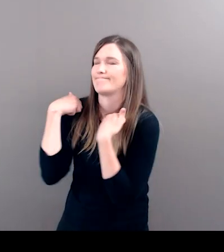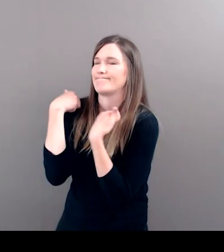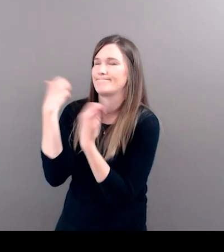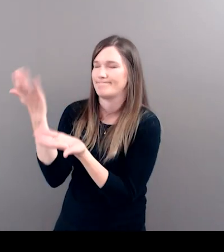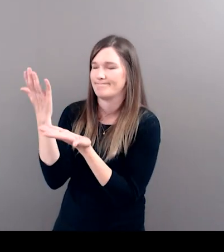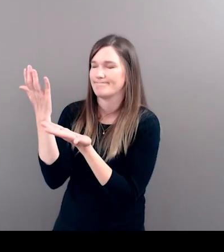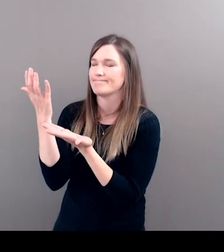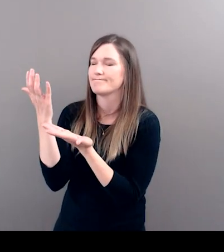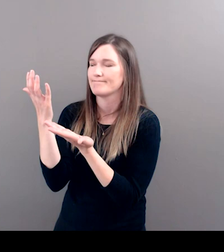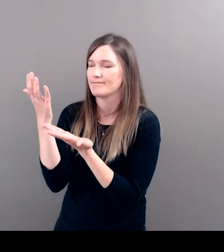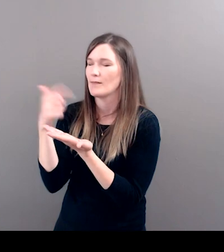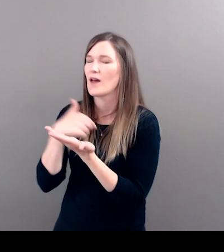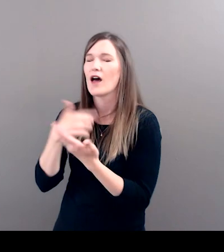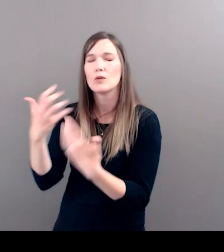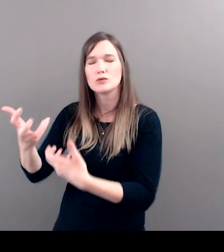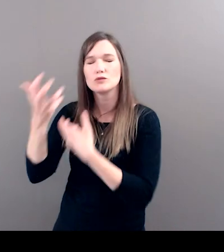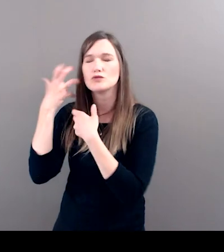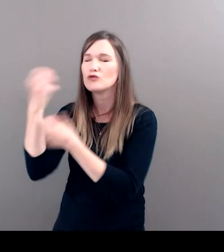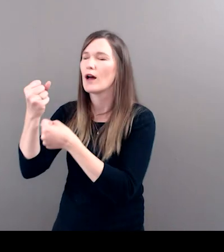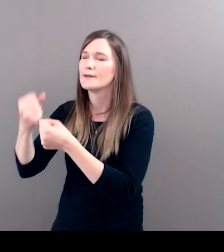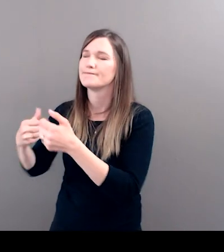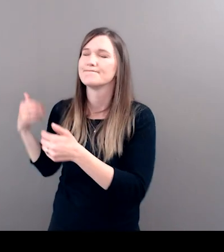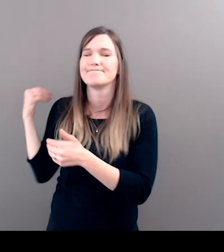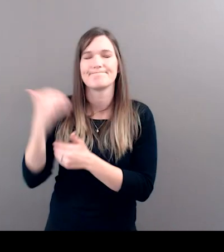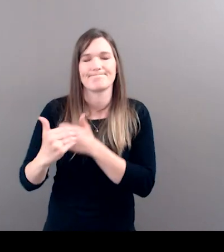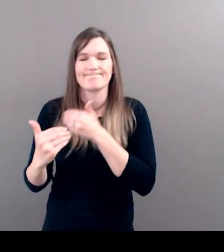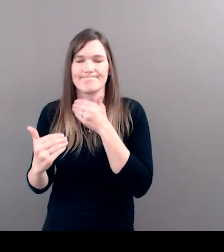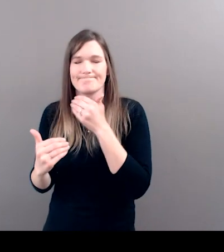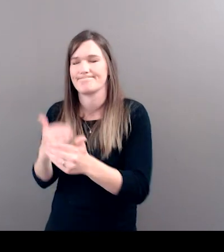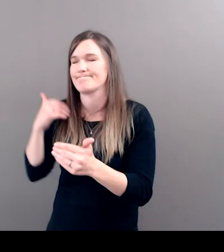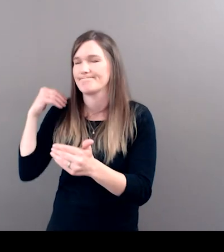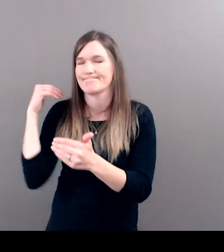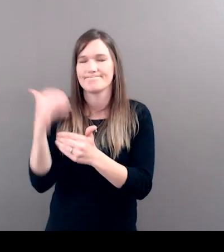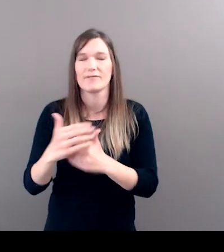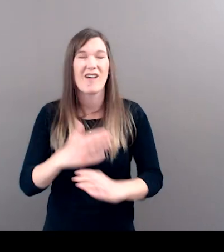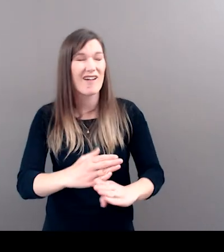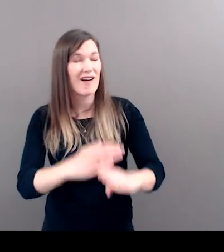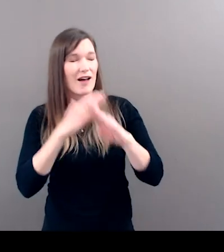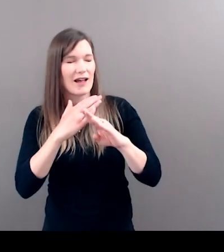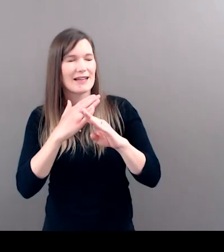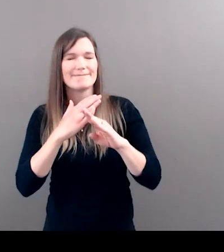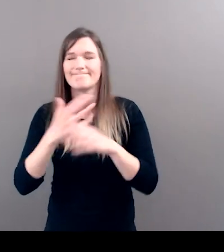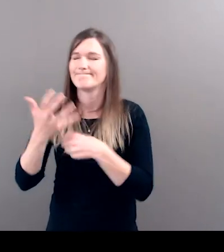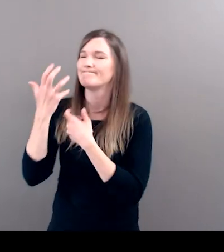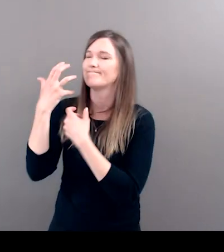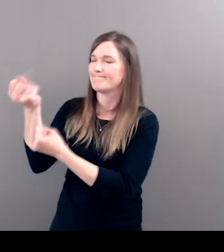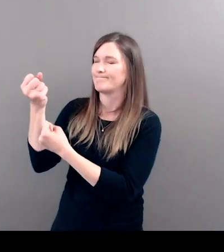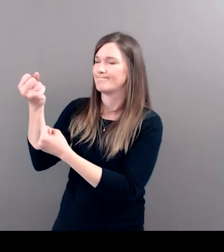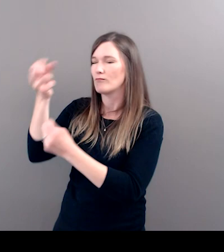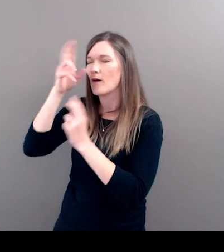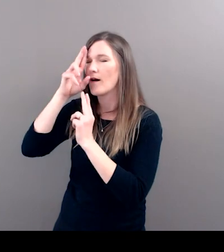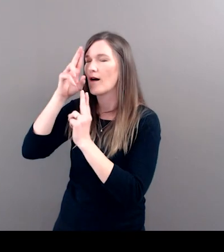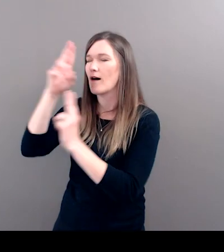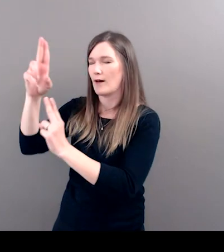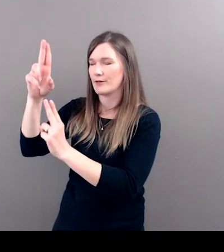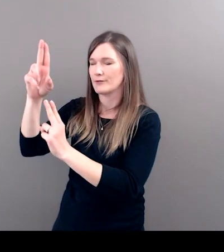life that I may honor you with who I am and what I do.